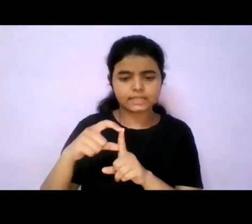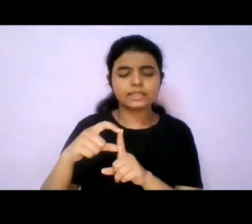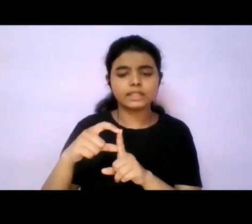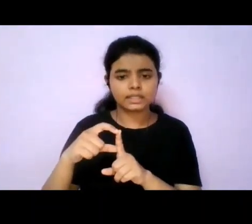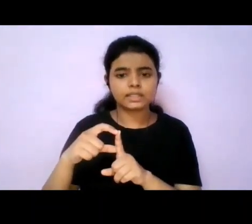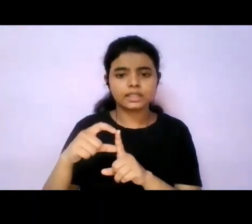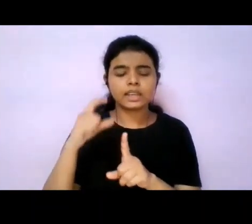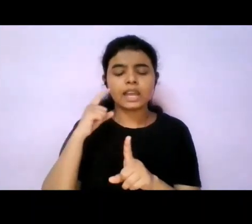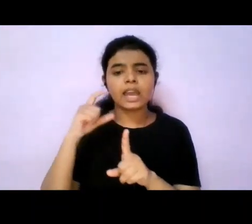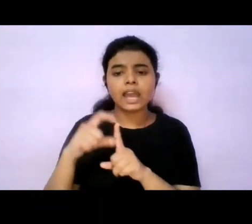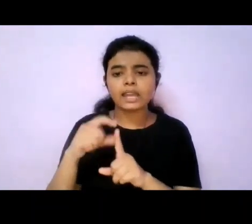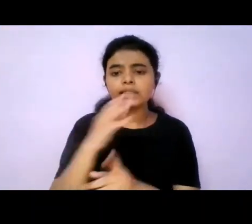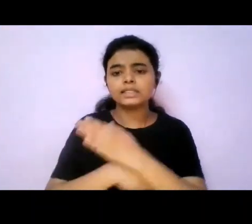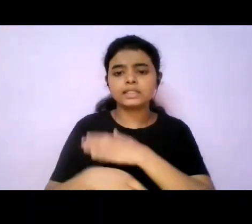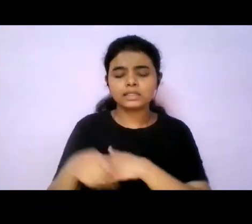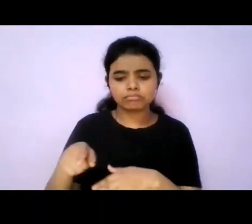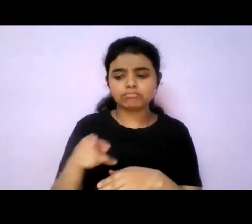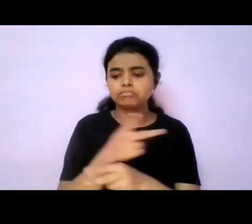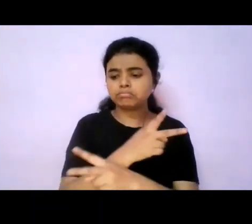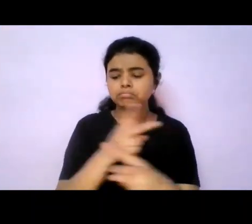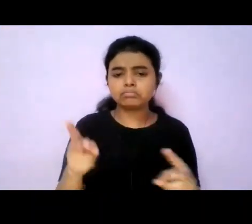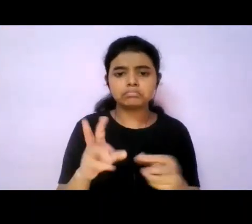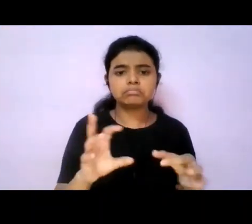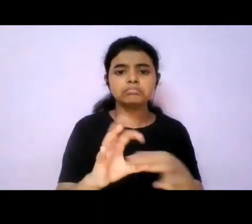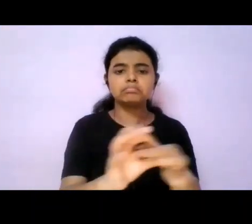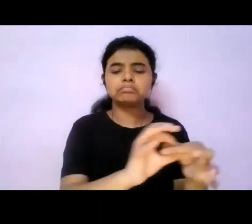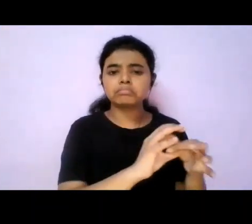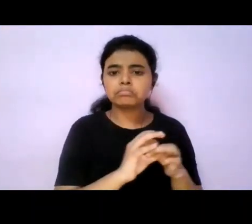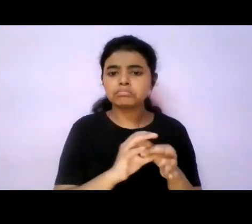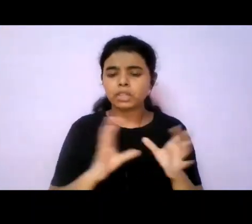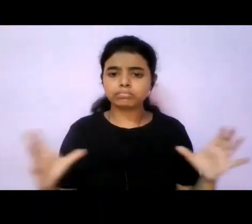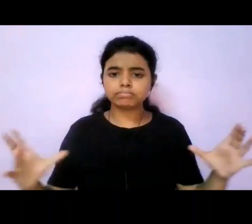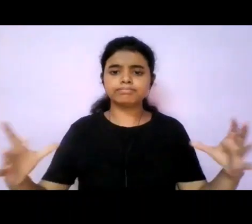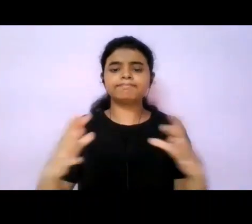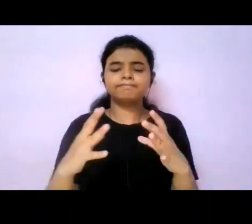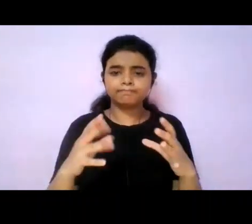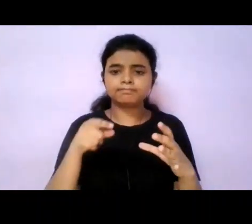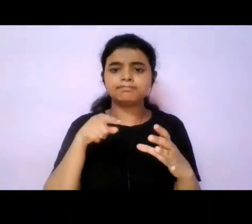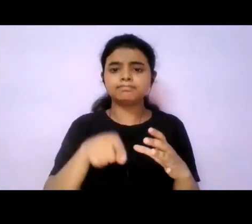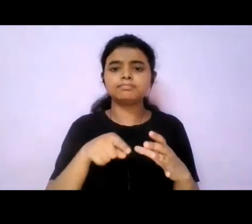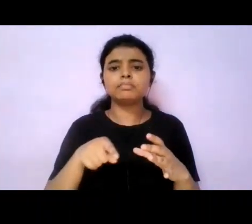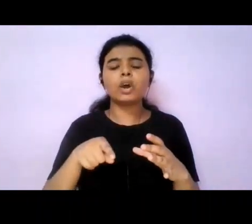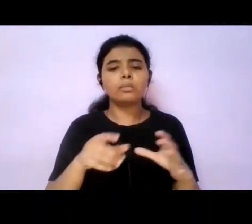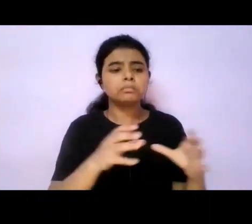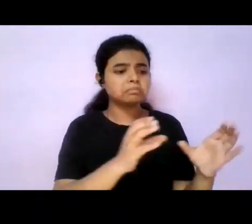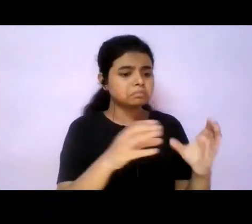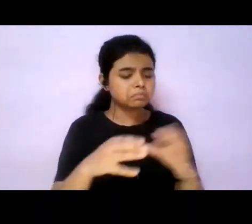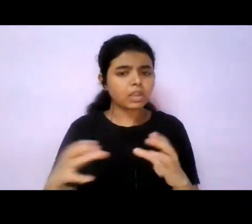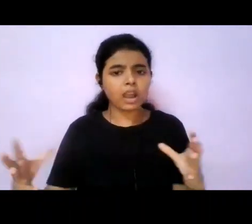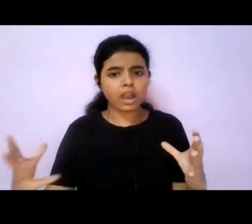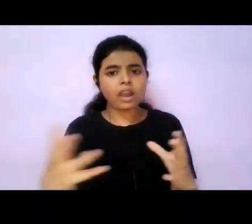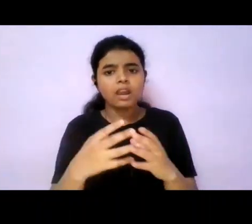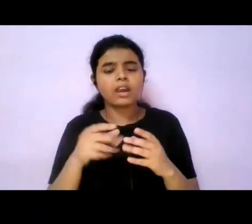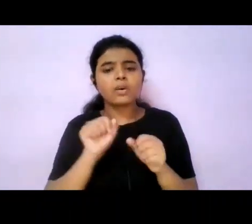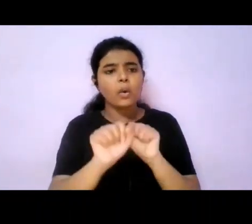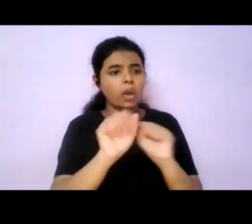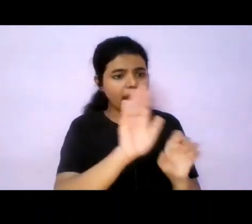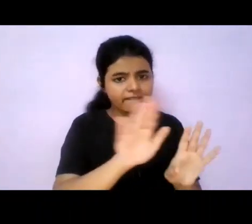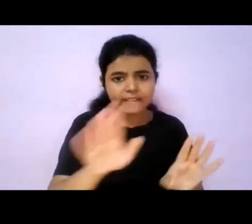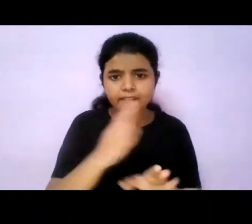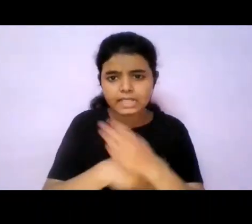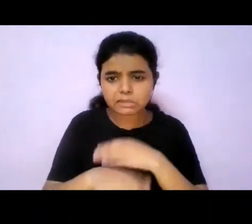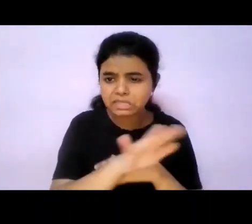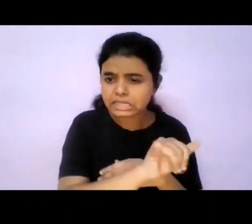have come together, forged common bonds, and created groups that are about supporting one